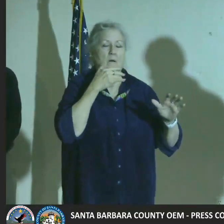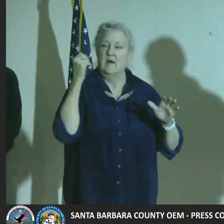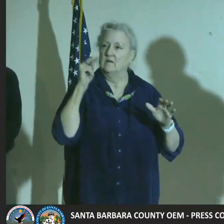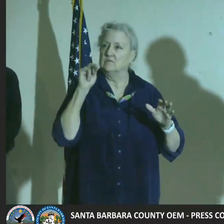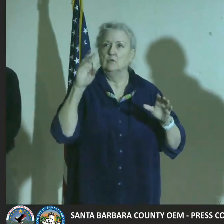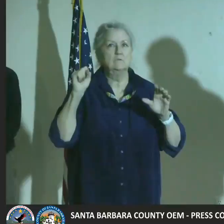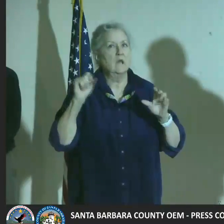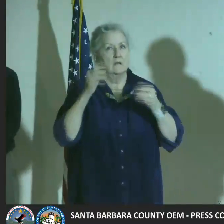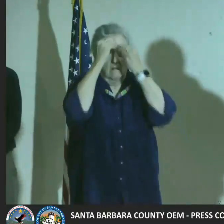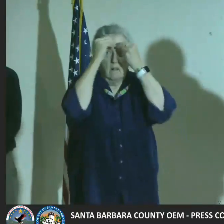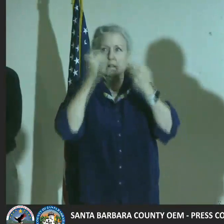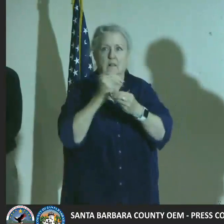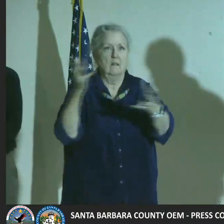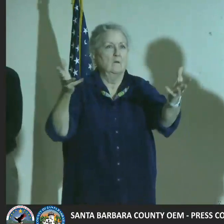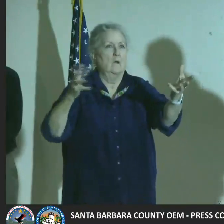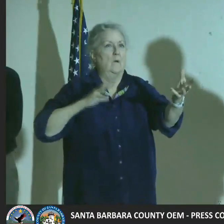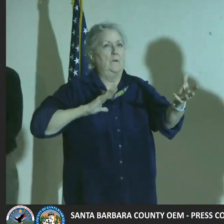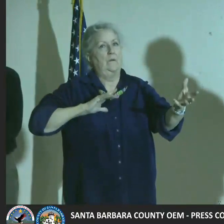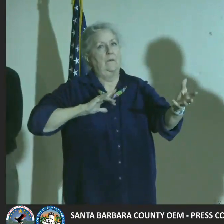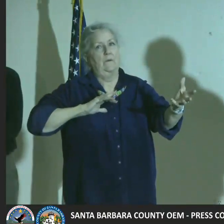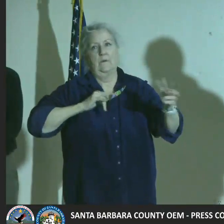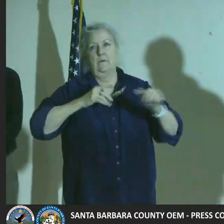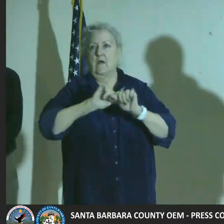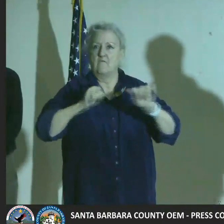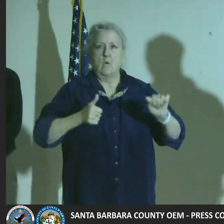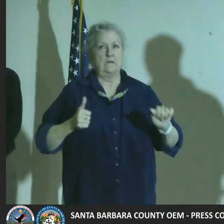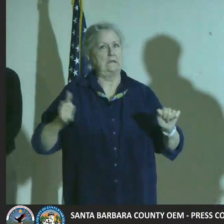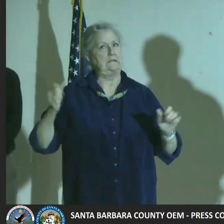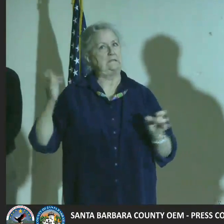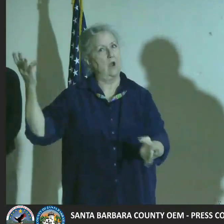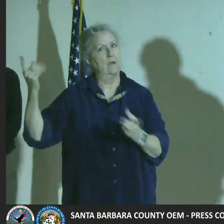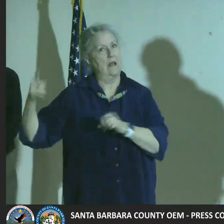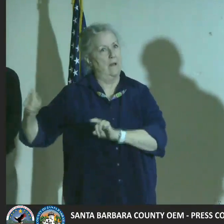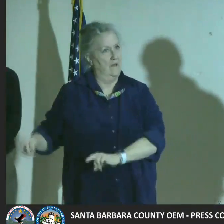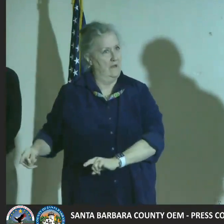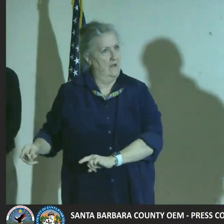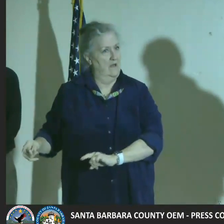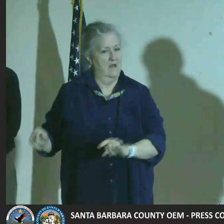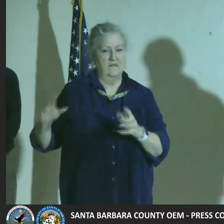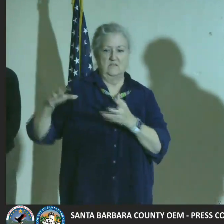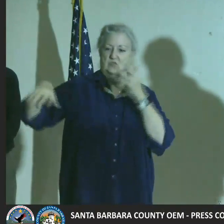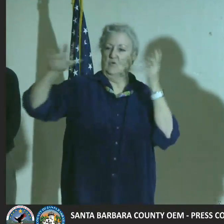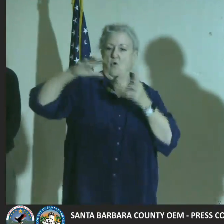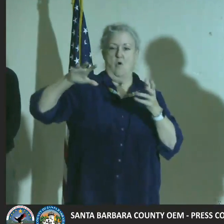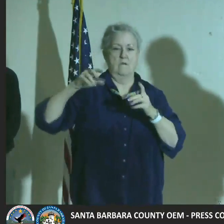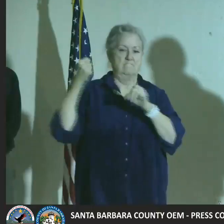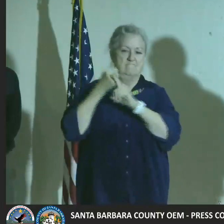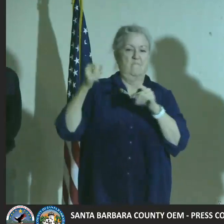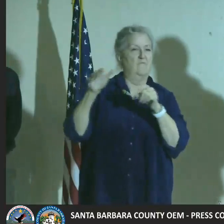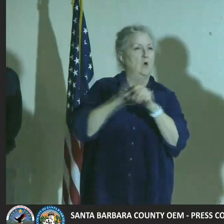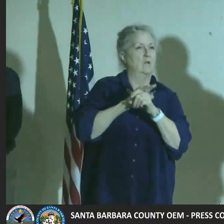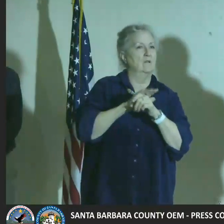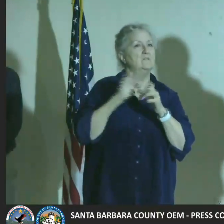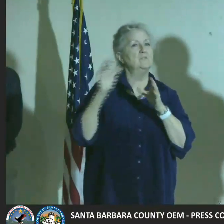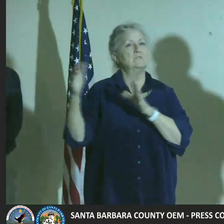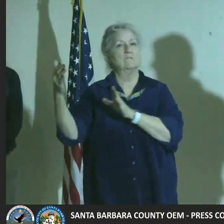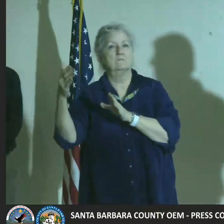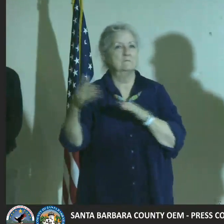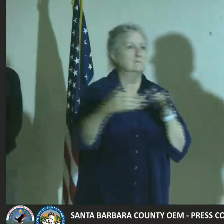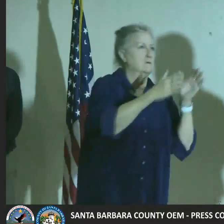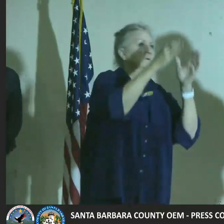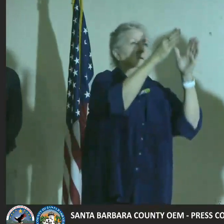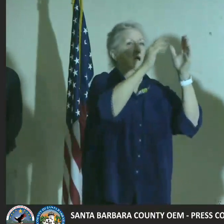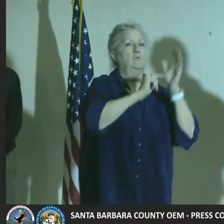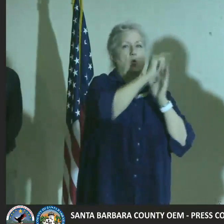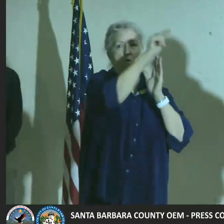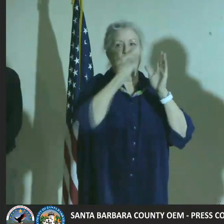deliver today. We dodged a bullet when this storm did not reach its full potential and actually ended up veering off to the north